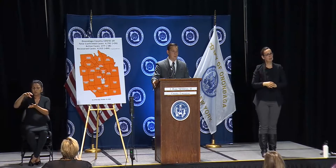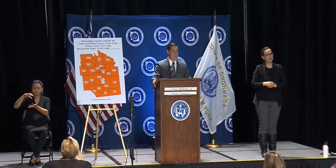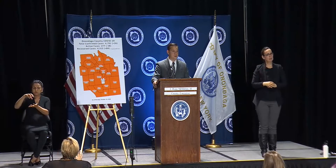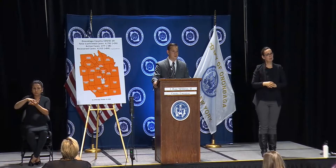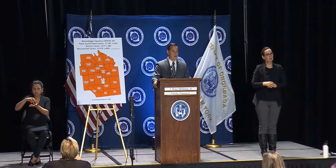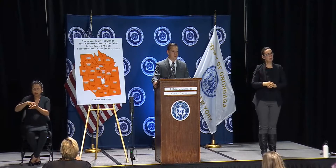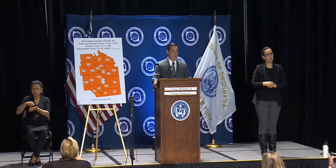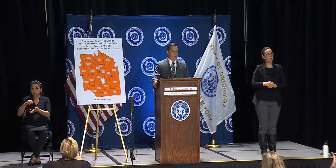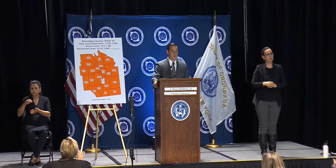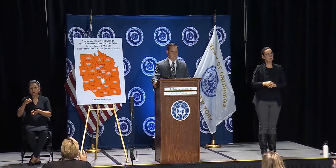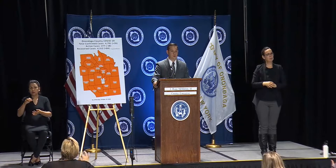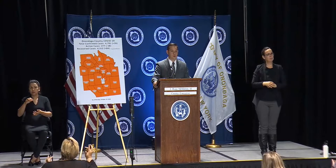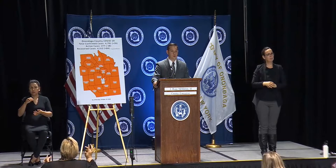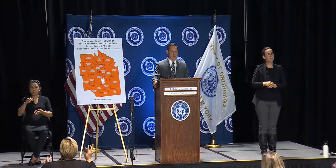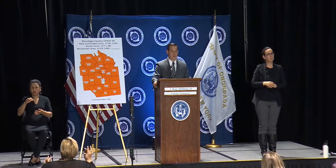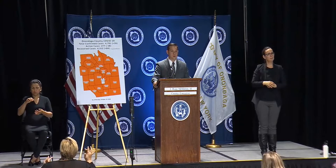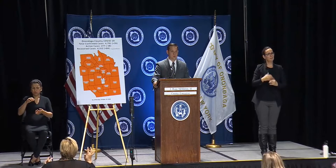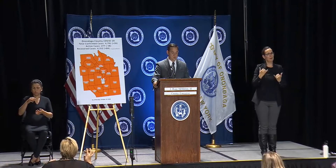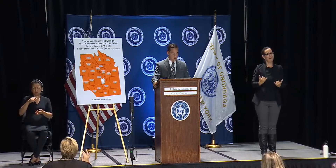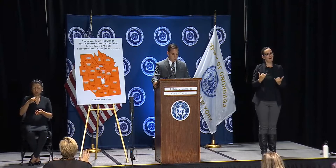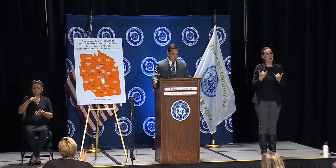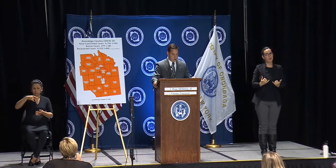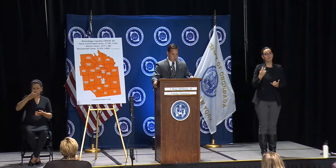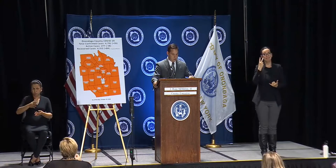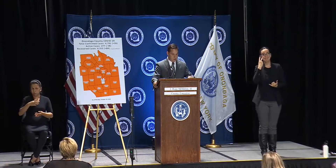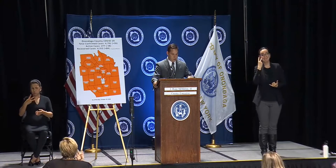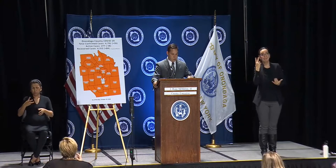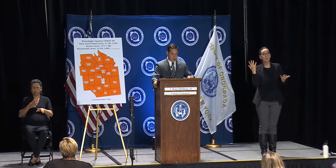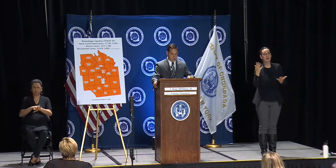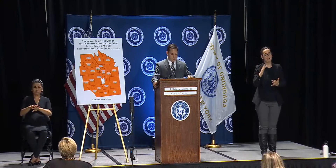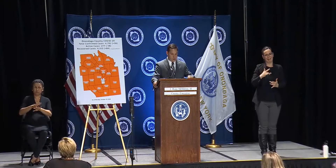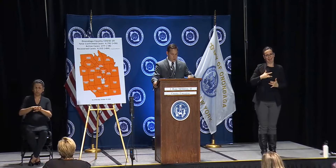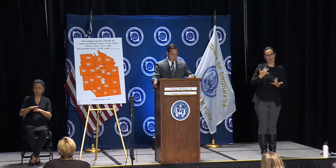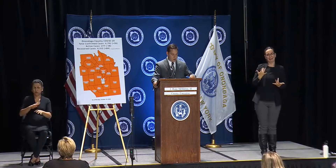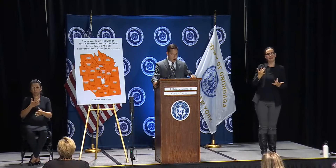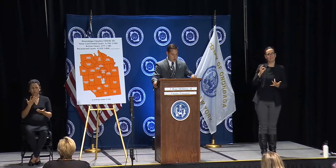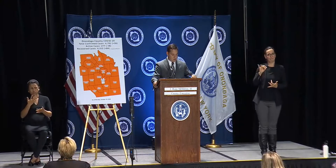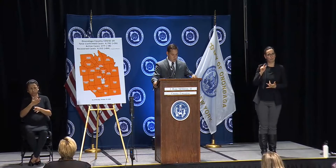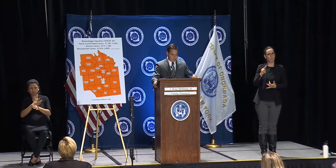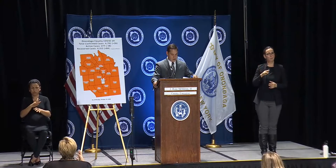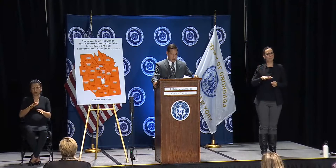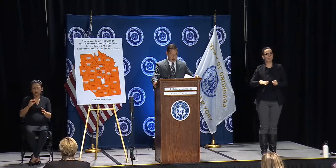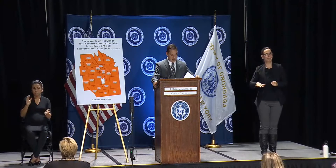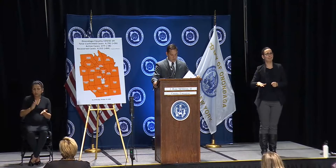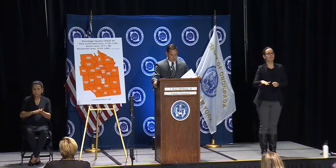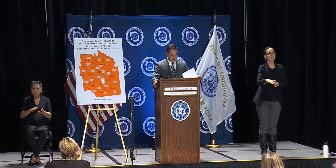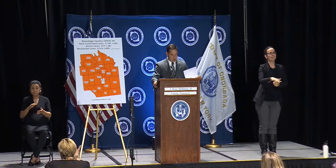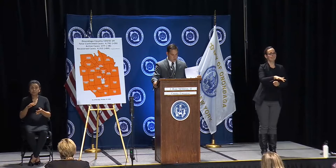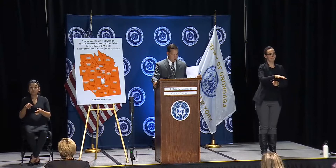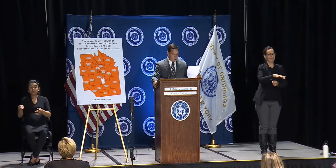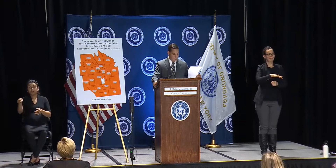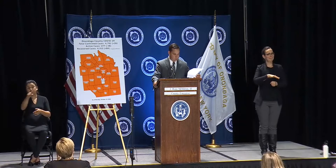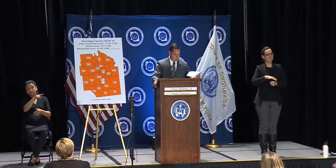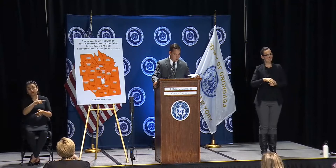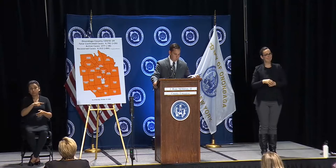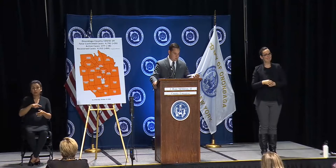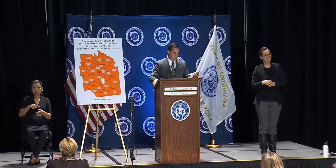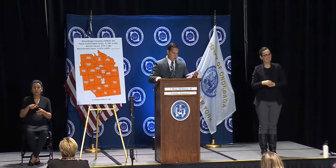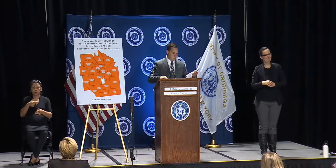that happens is if everybody gets their flu shot. So please do that as well. Saying that, happy to take questions